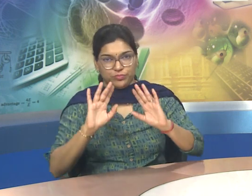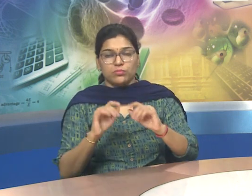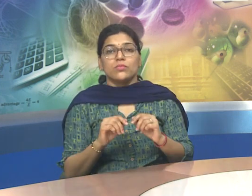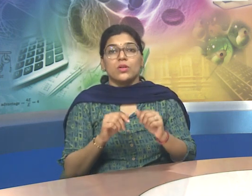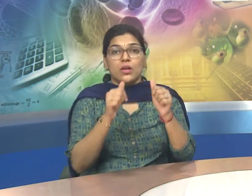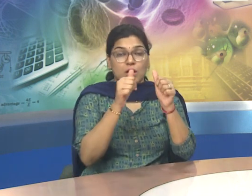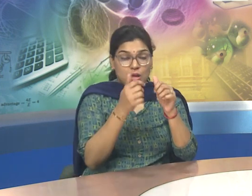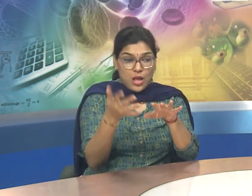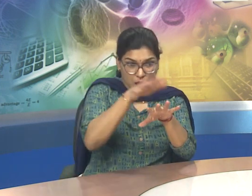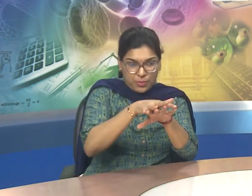Both are software,